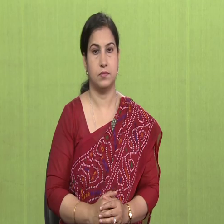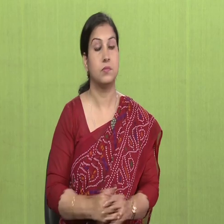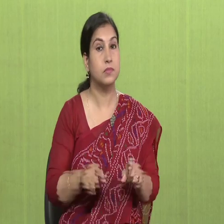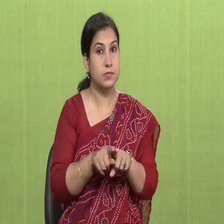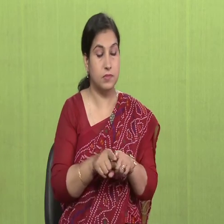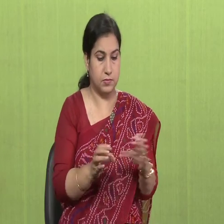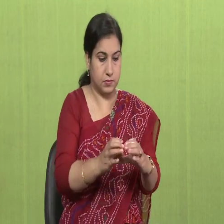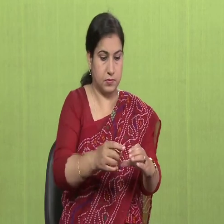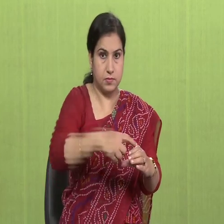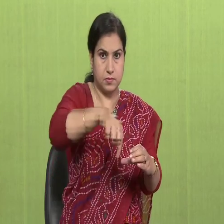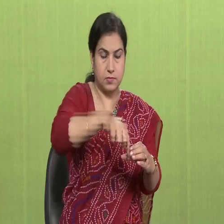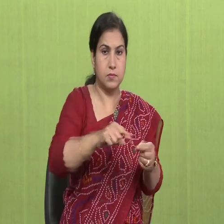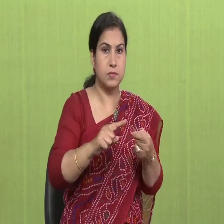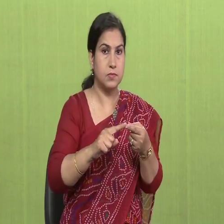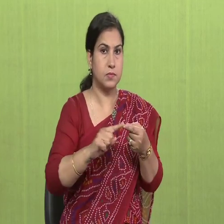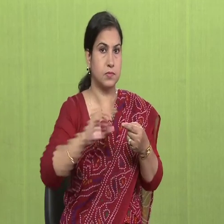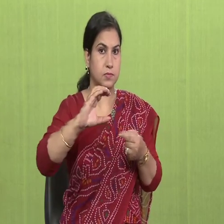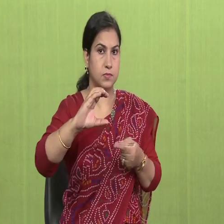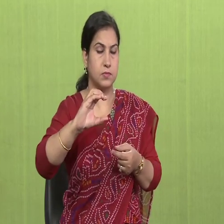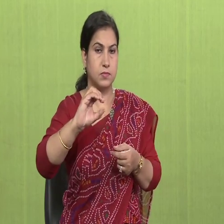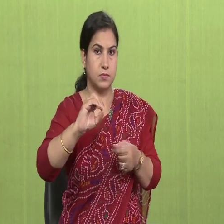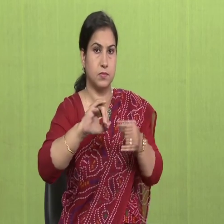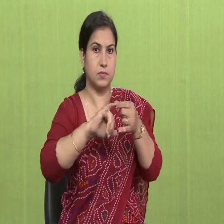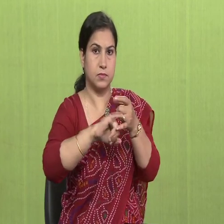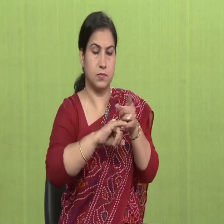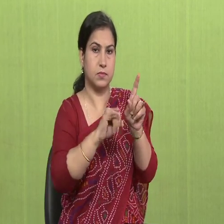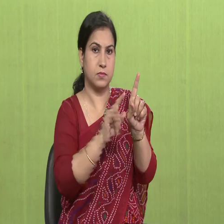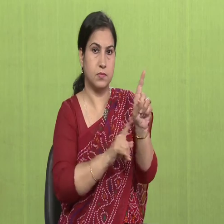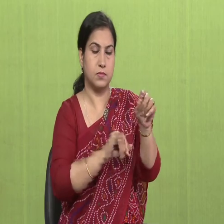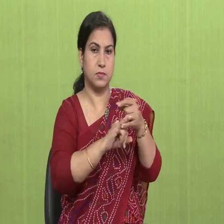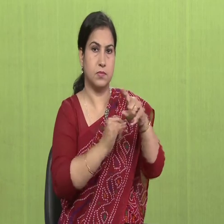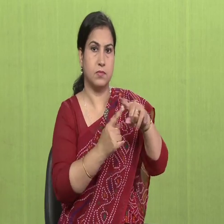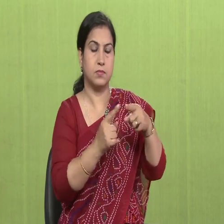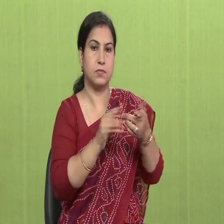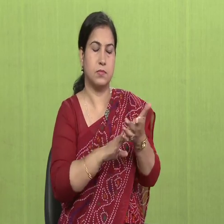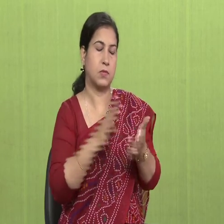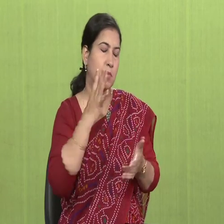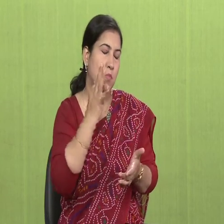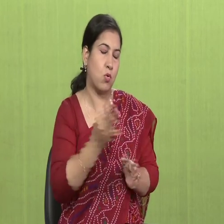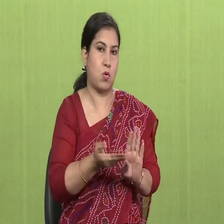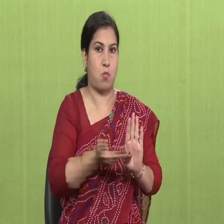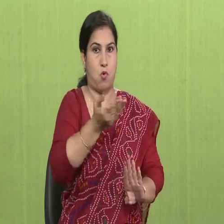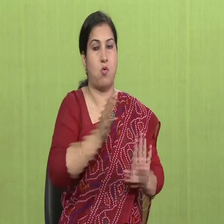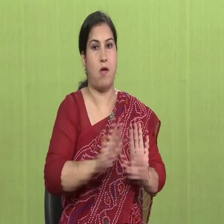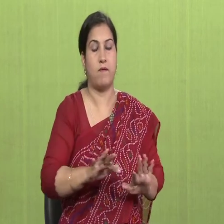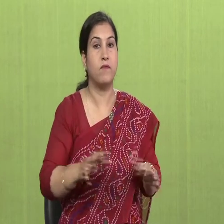Ecosystem is extremely valuable in different facets of human life,